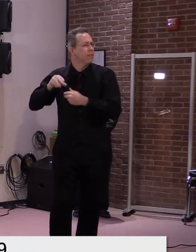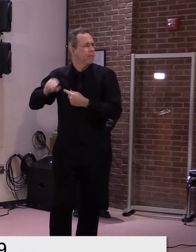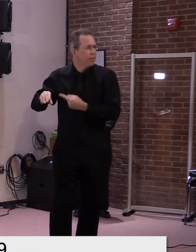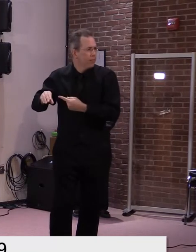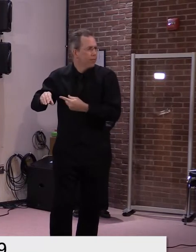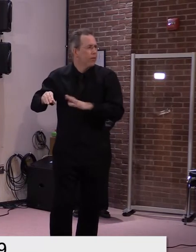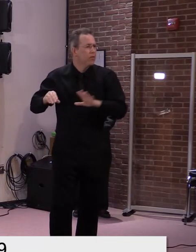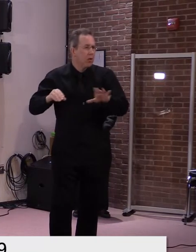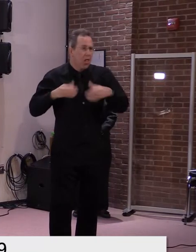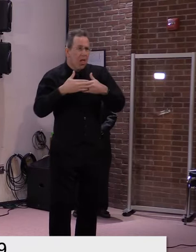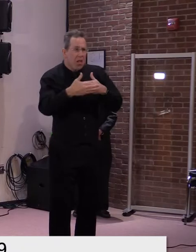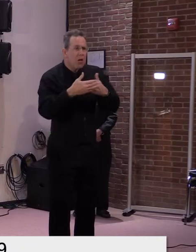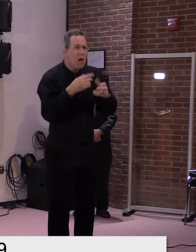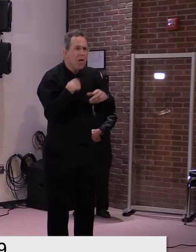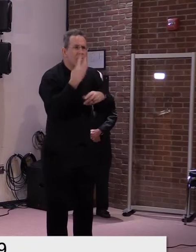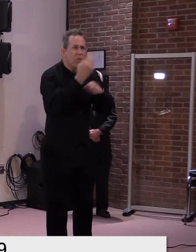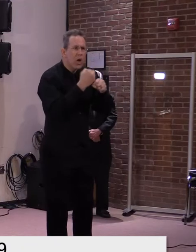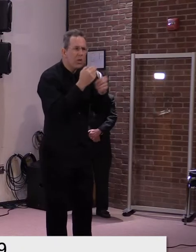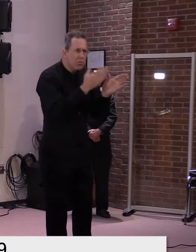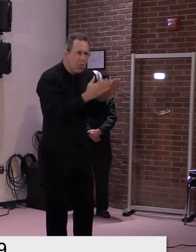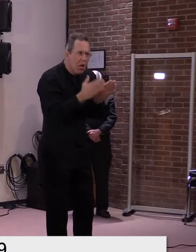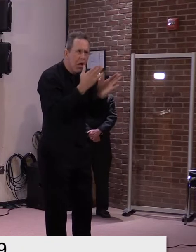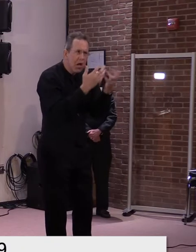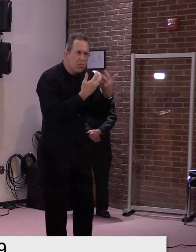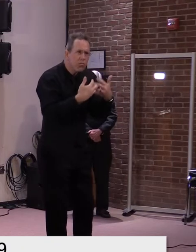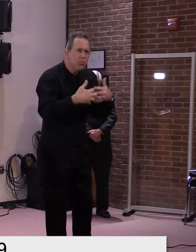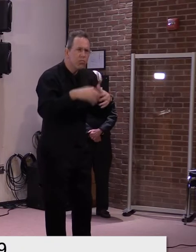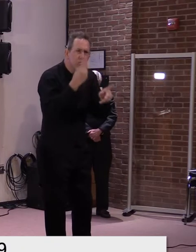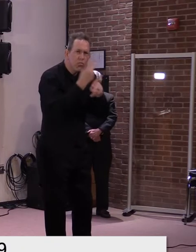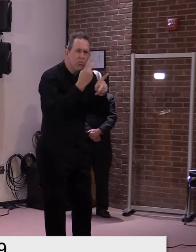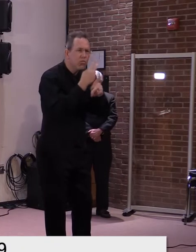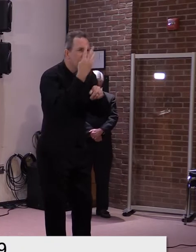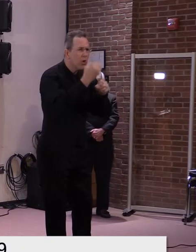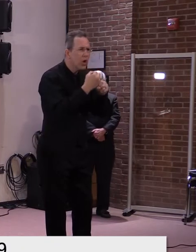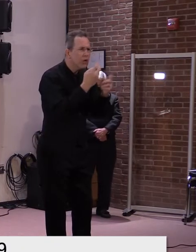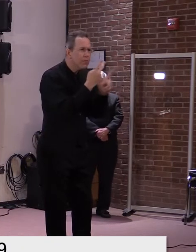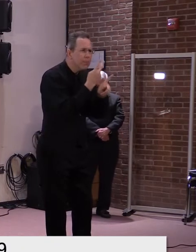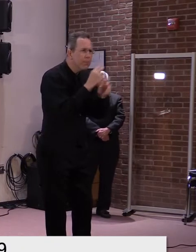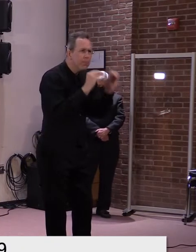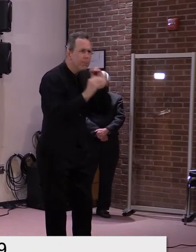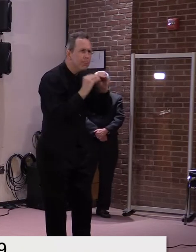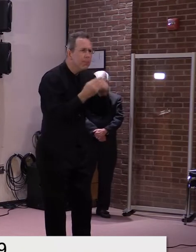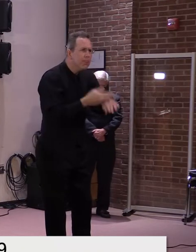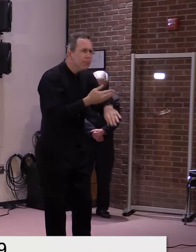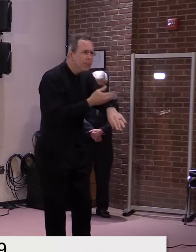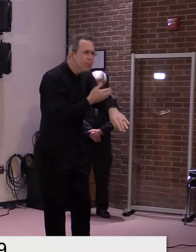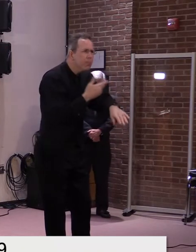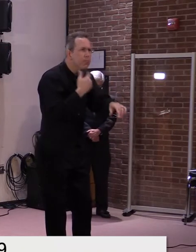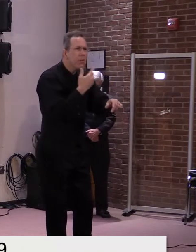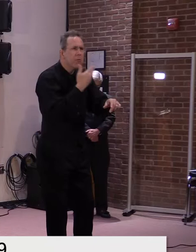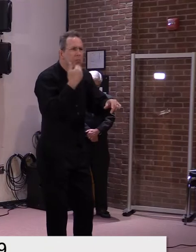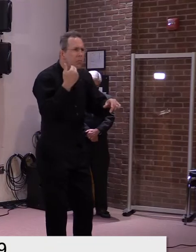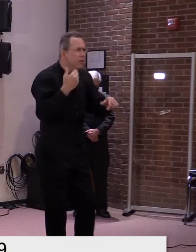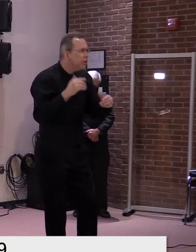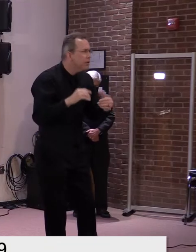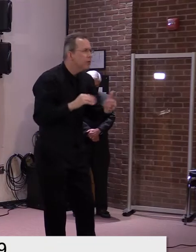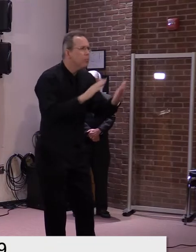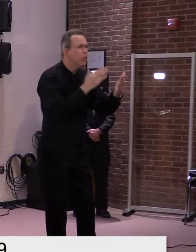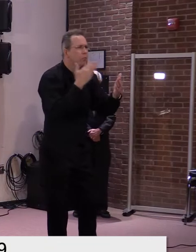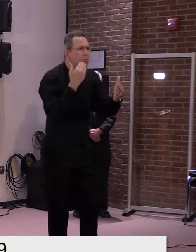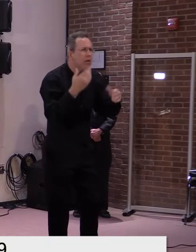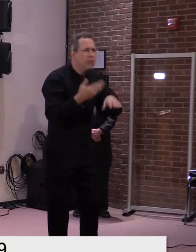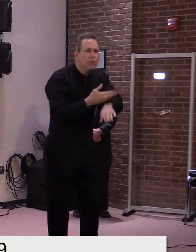government to thoughtfully plan around the best uses of what we hope will be the bulk of this money pandemic providing.